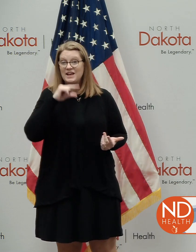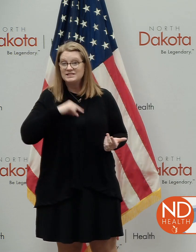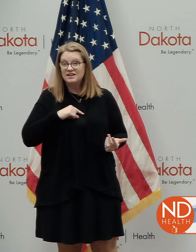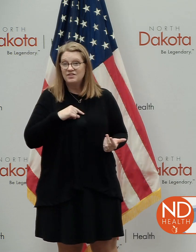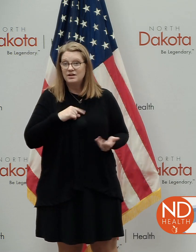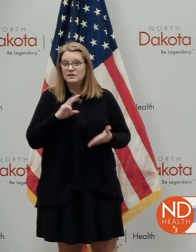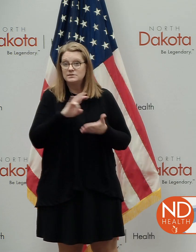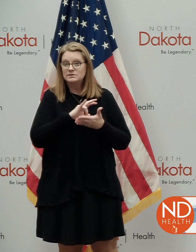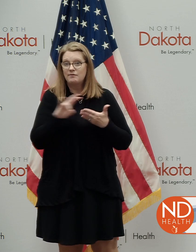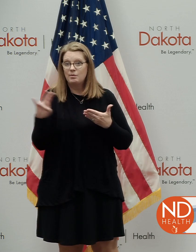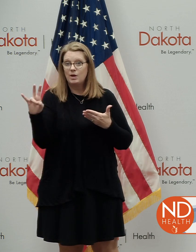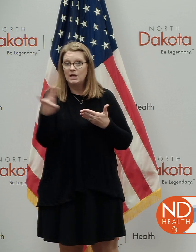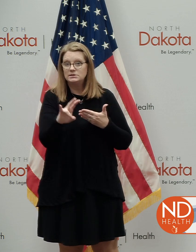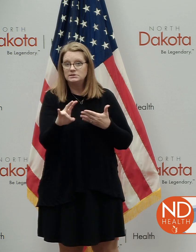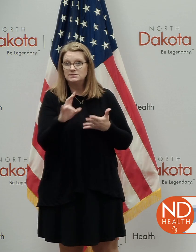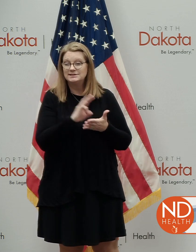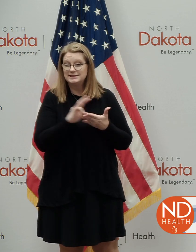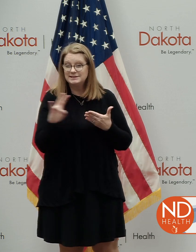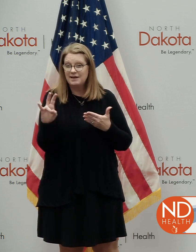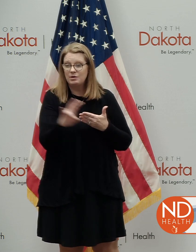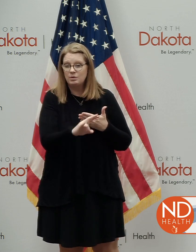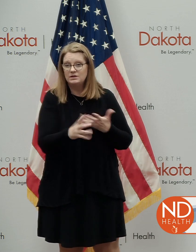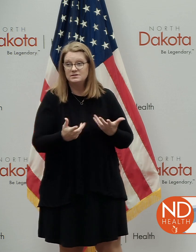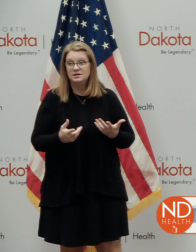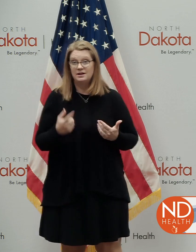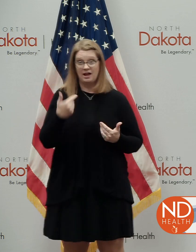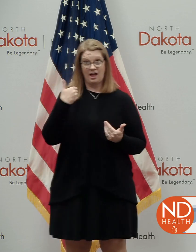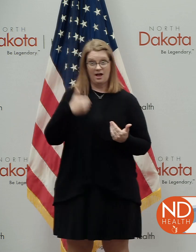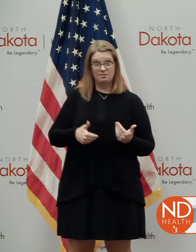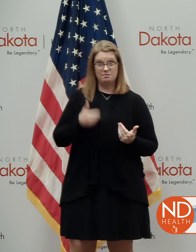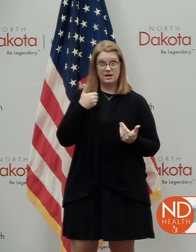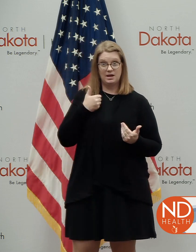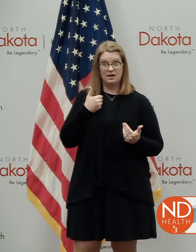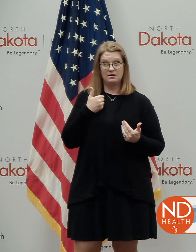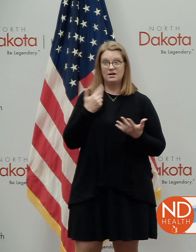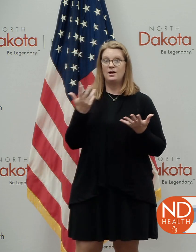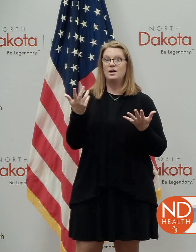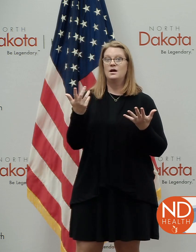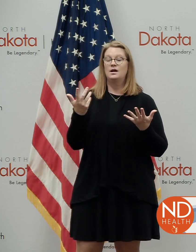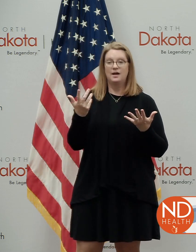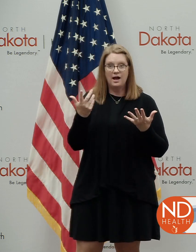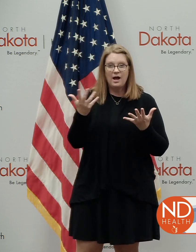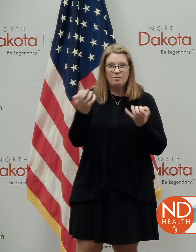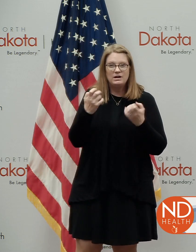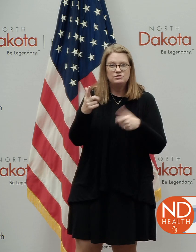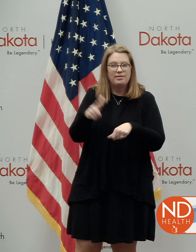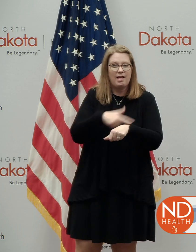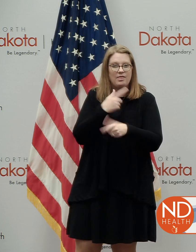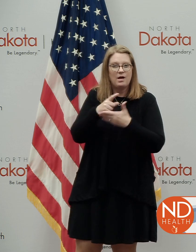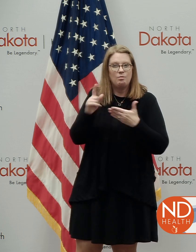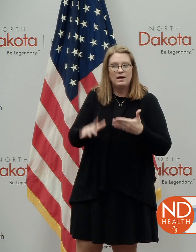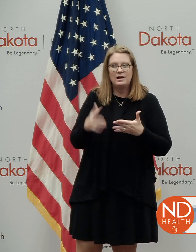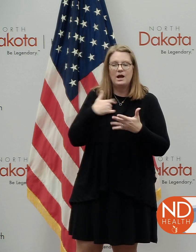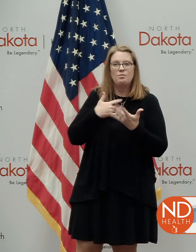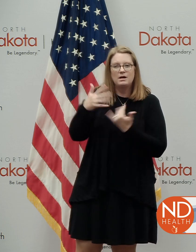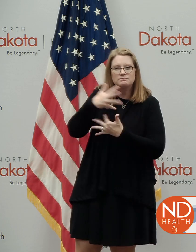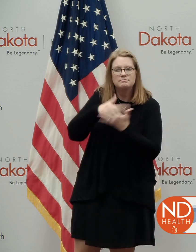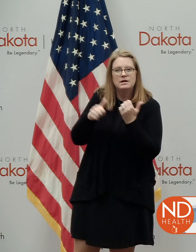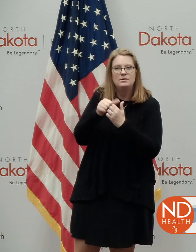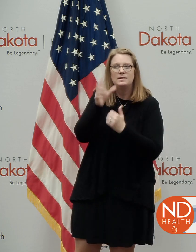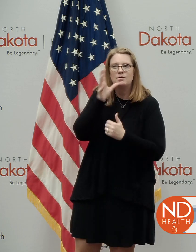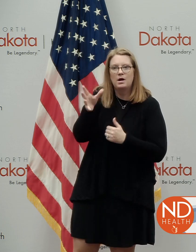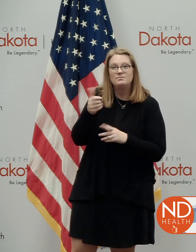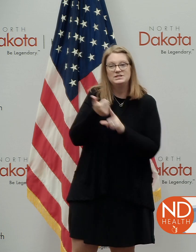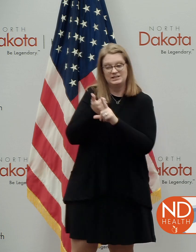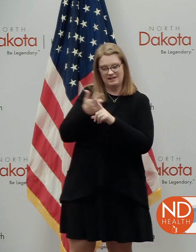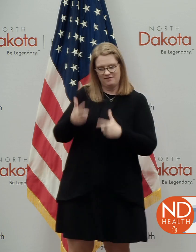weeks away, and I, like most of my fellow North Dakotans, would like nothing greater than to be able to enjoy that long weekend with my grandma. She's a resident